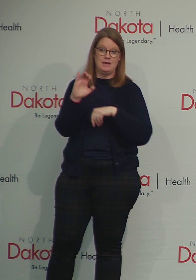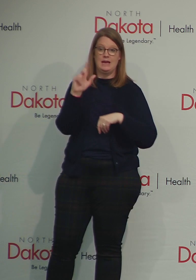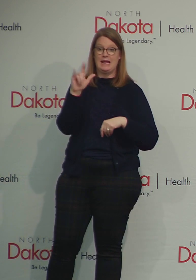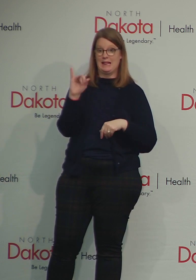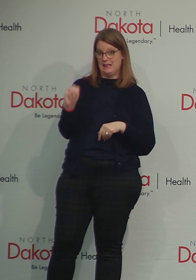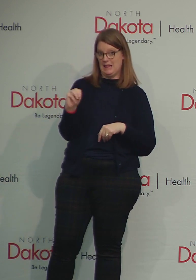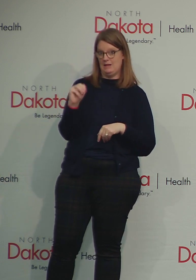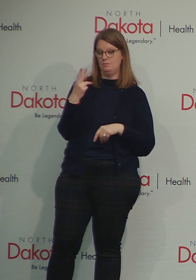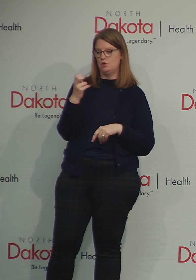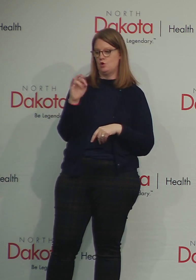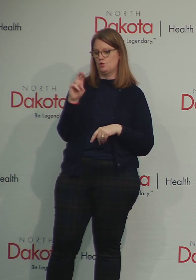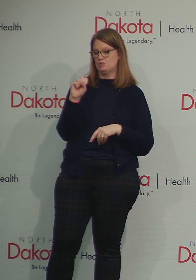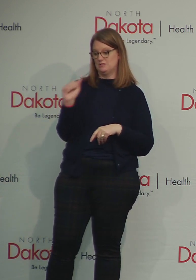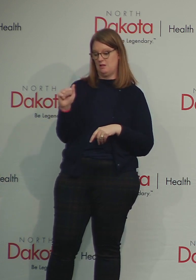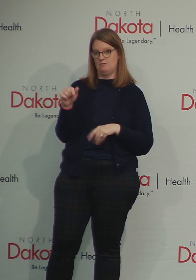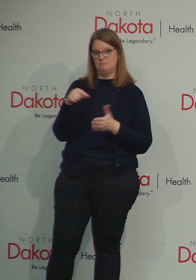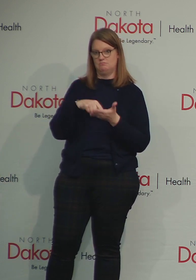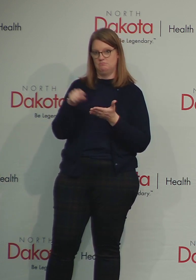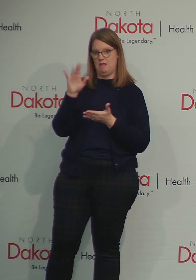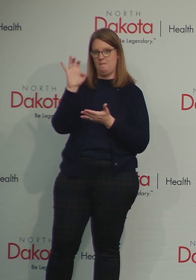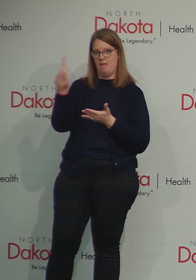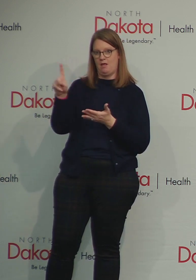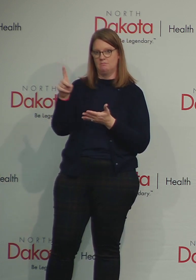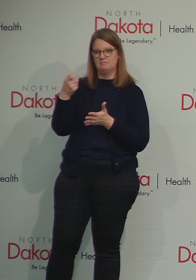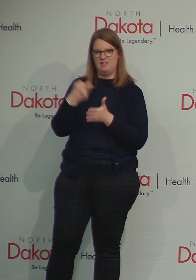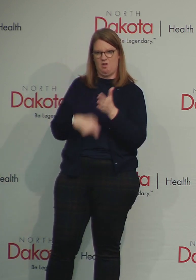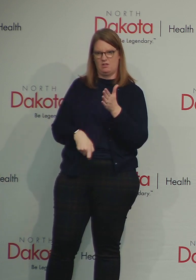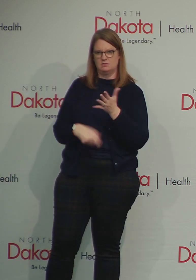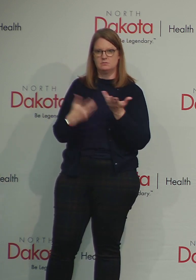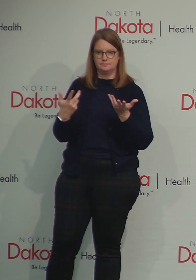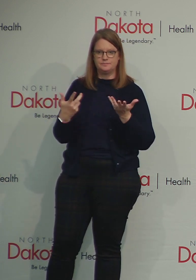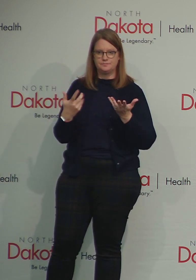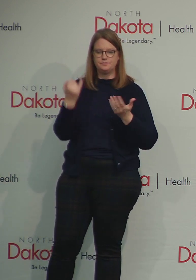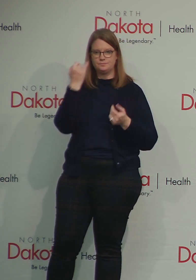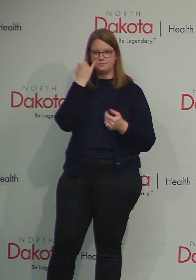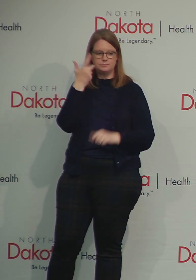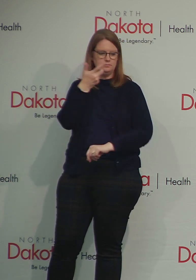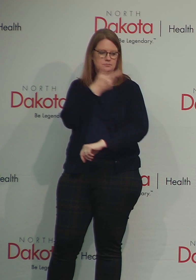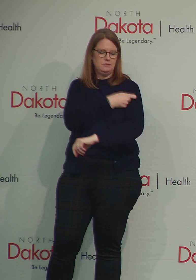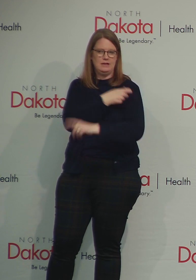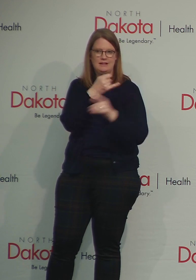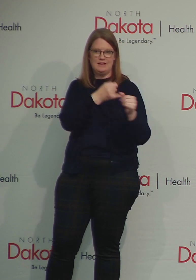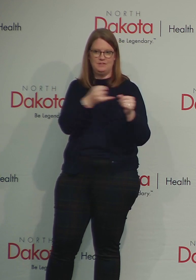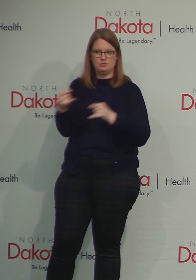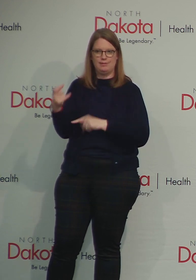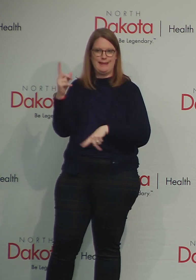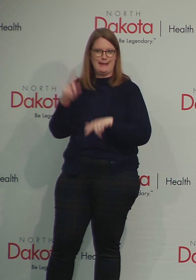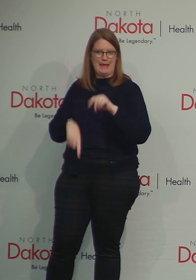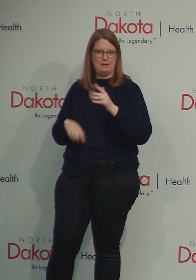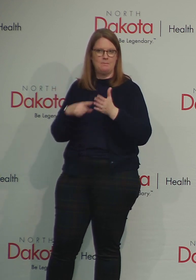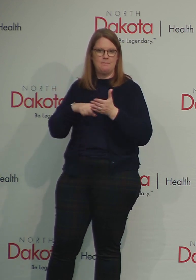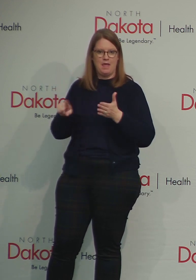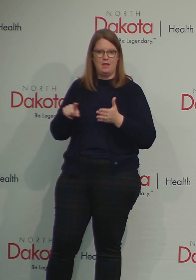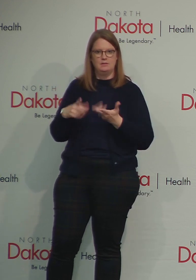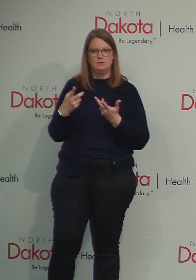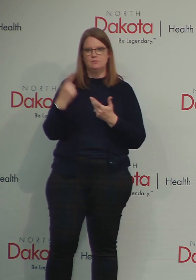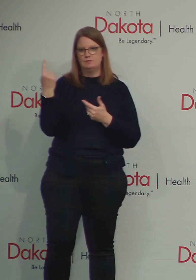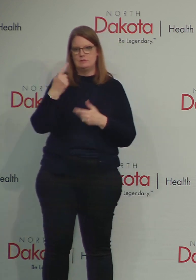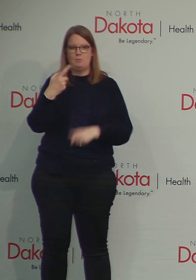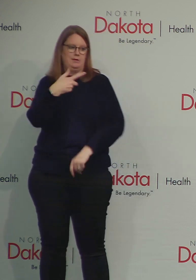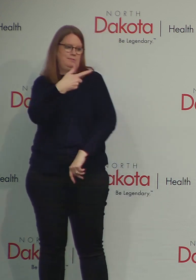to HRSA to reimburse their costs if they do vaccinate individuals who are unable to pay that administration fee.